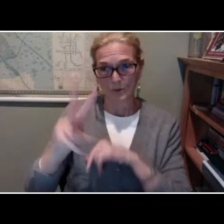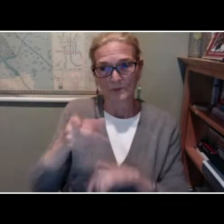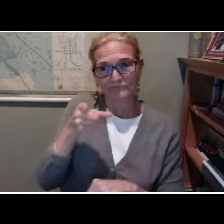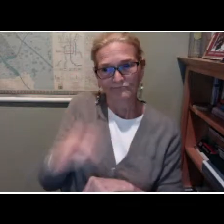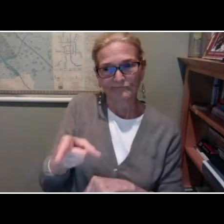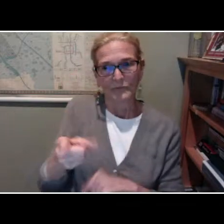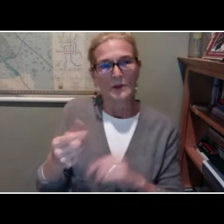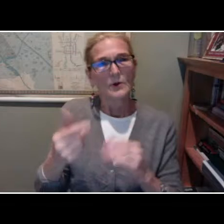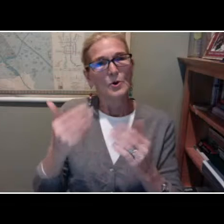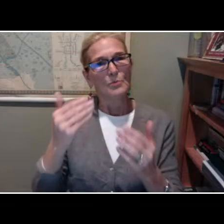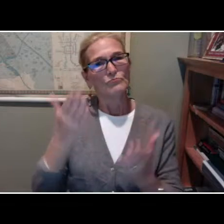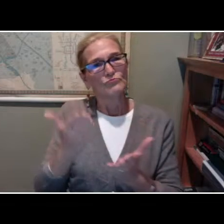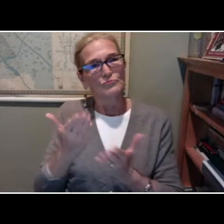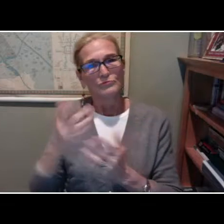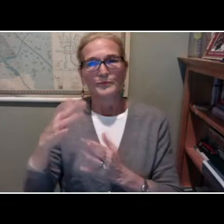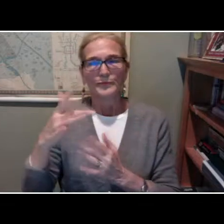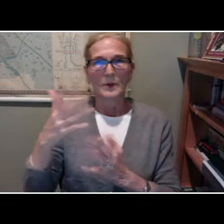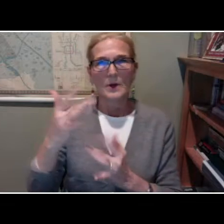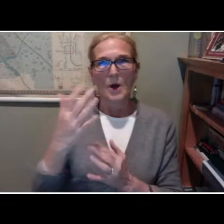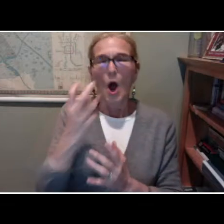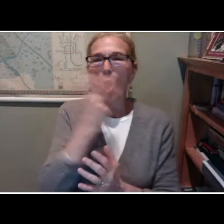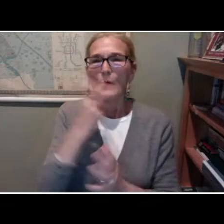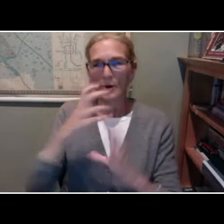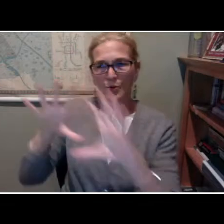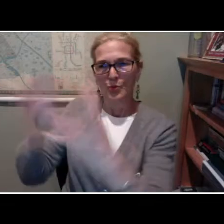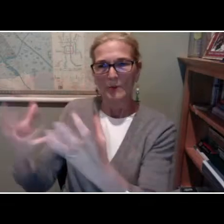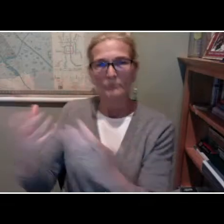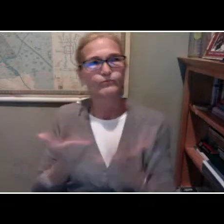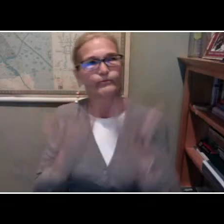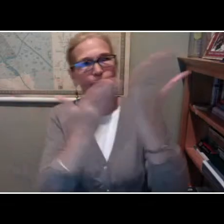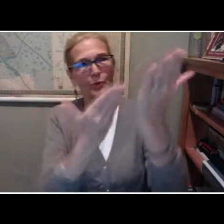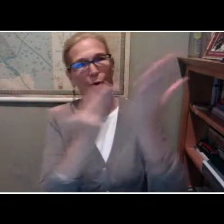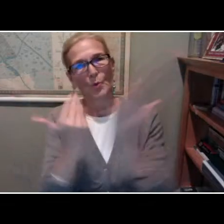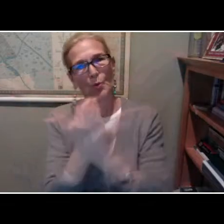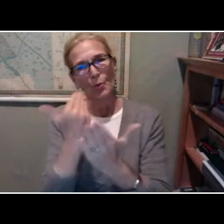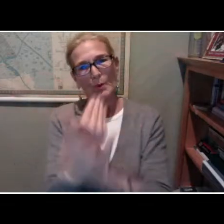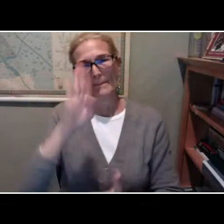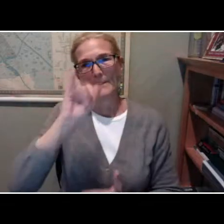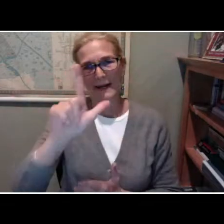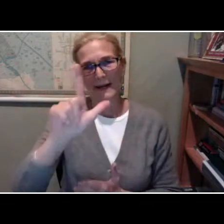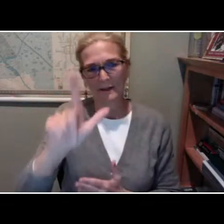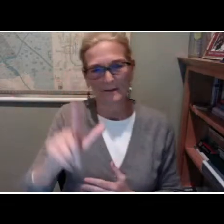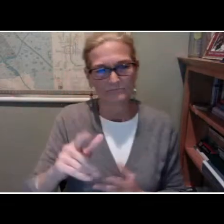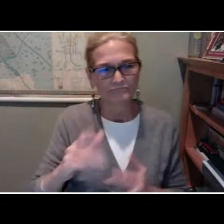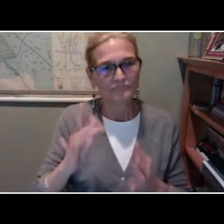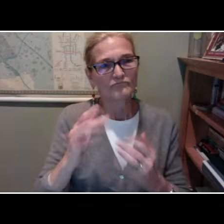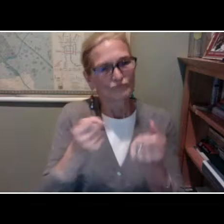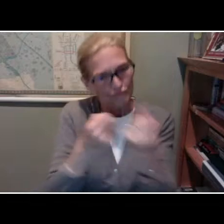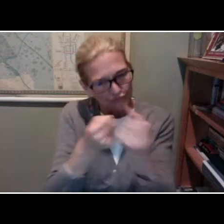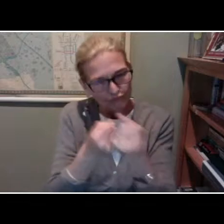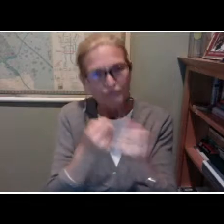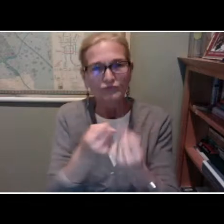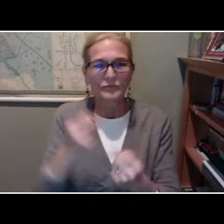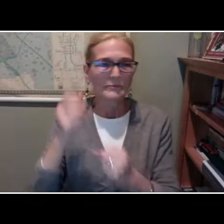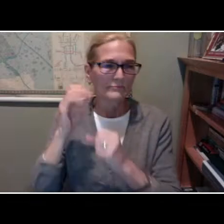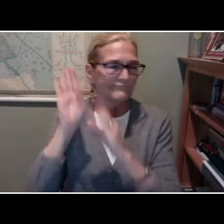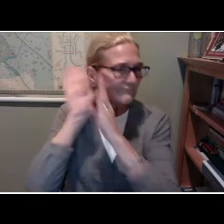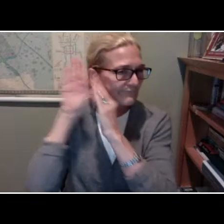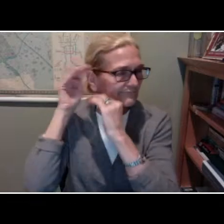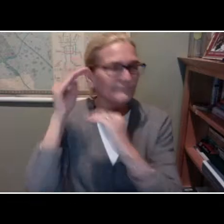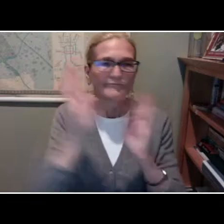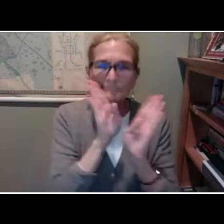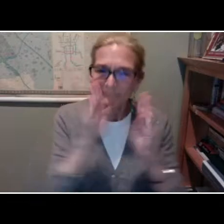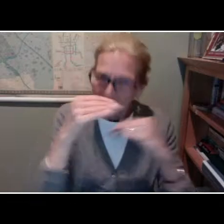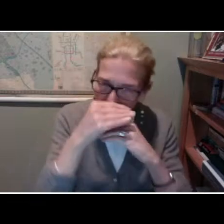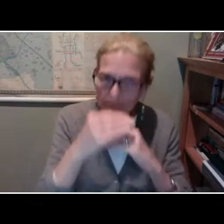2072 was in 2010. So So at that time, there was a group